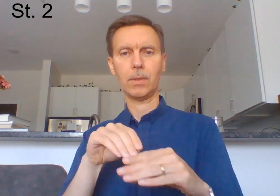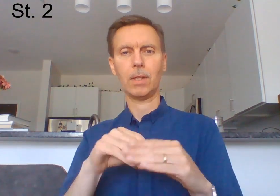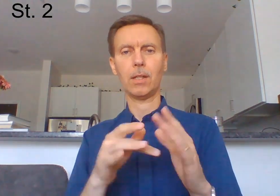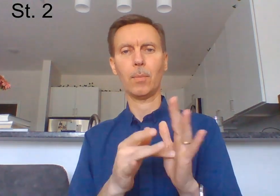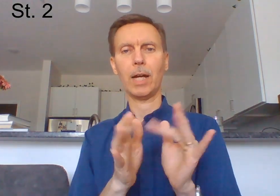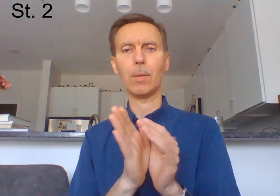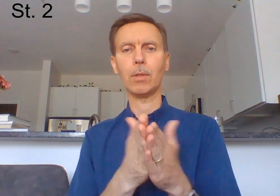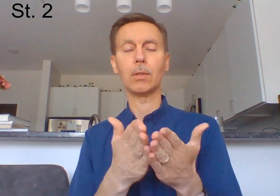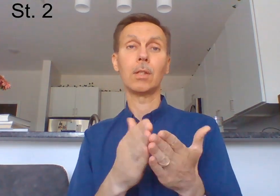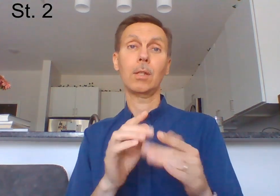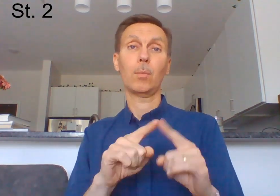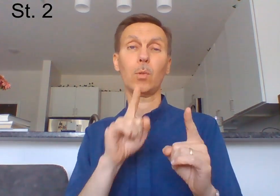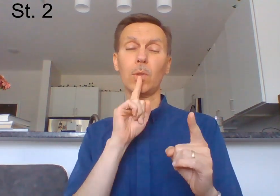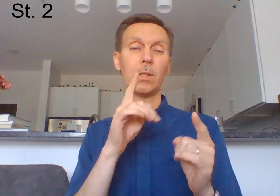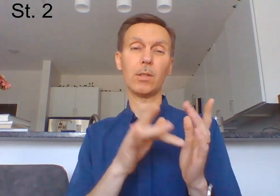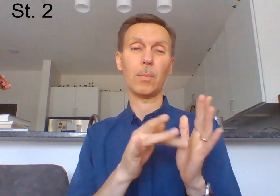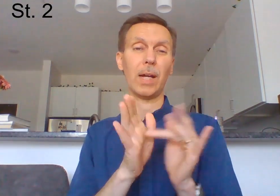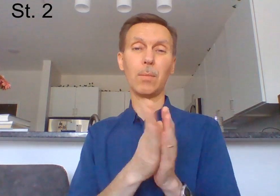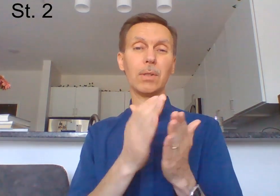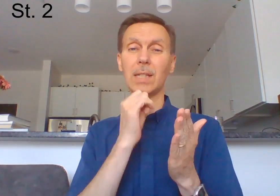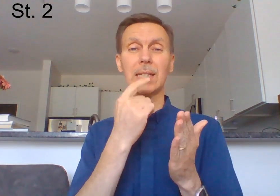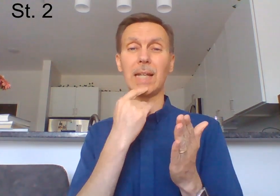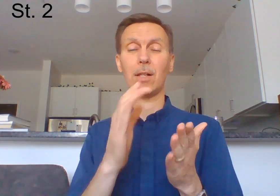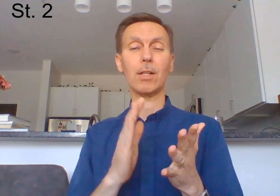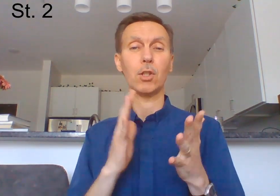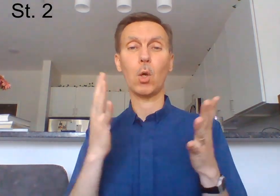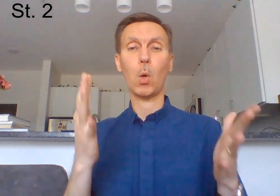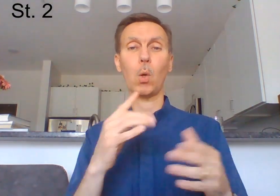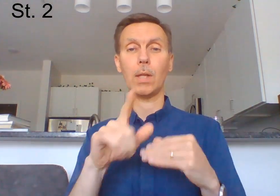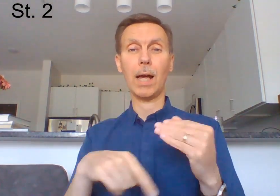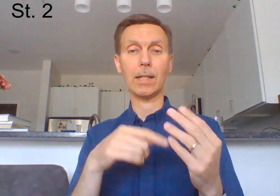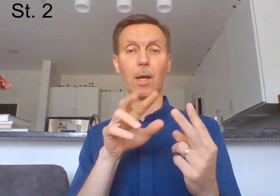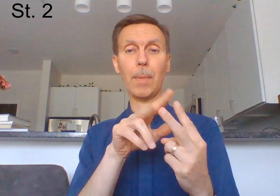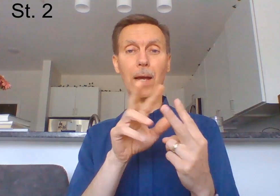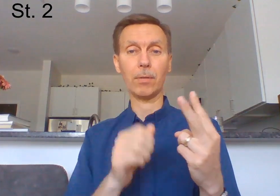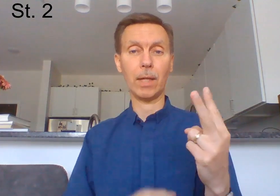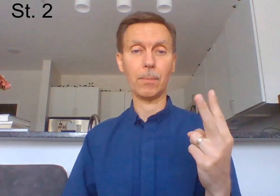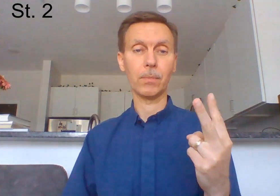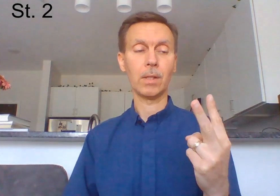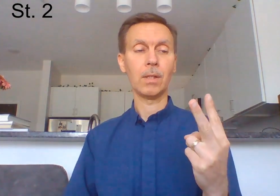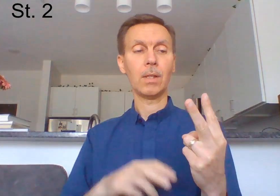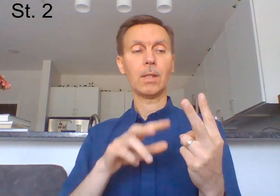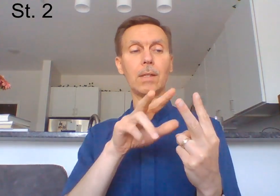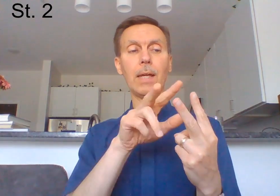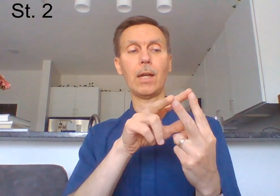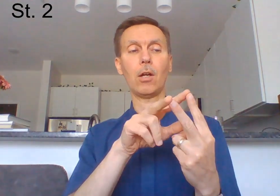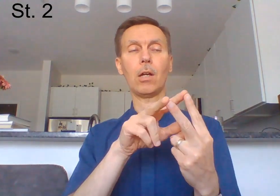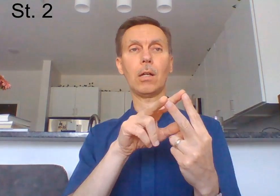in the Bible, but really the Bible doesn't tell us a whole lot about them. They